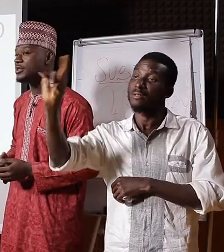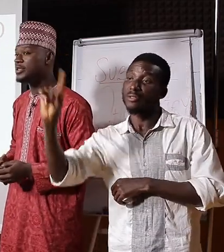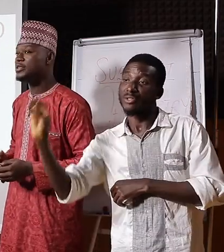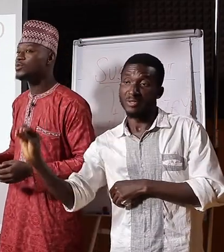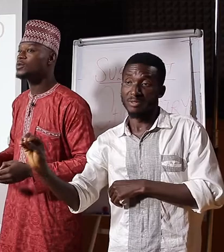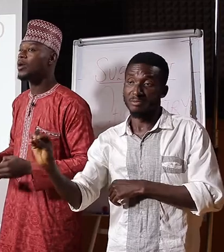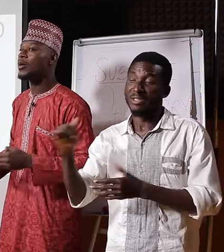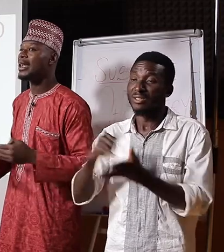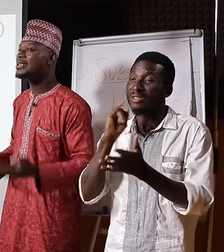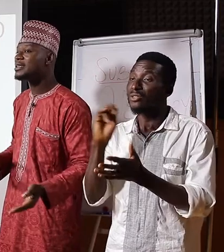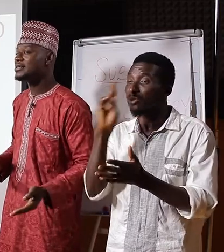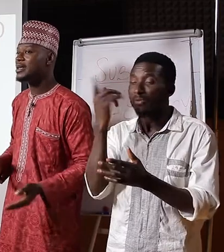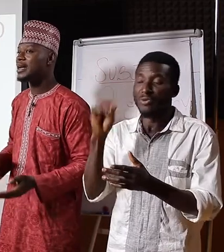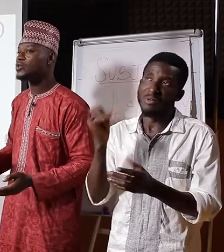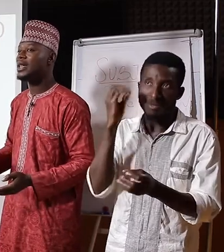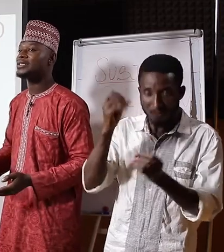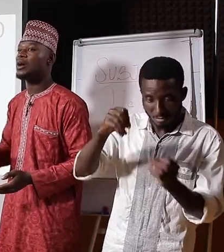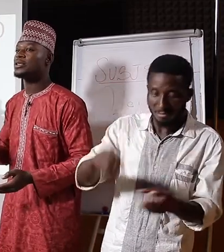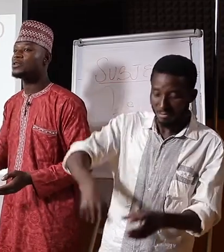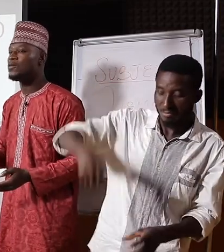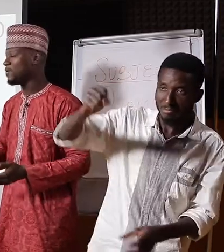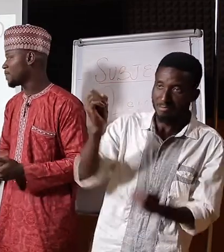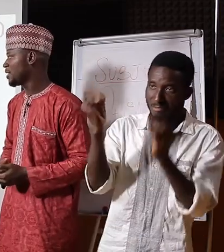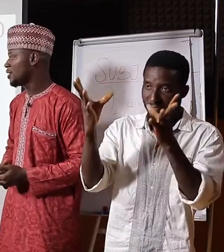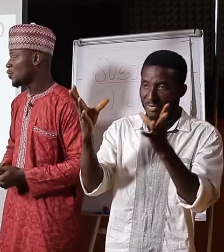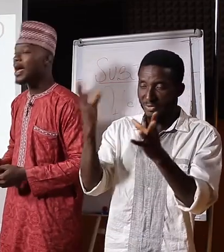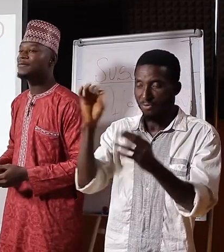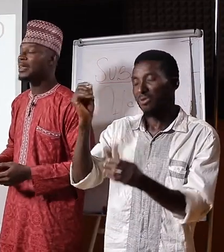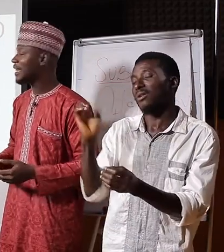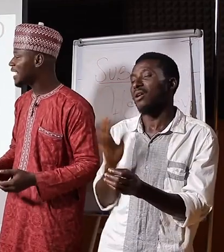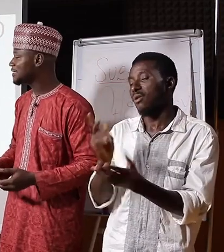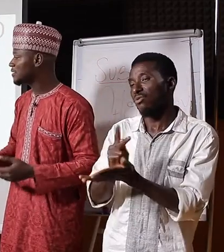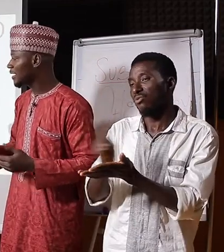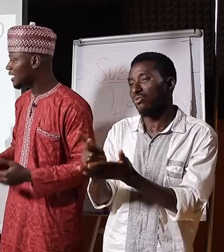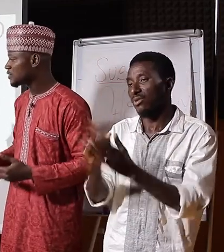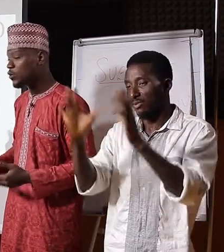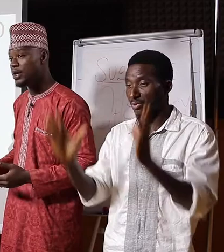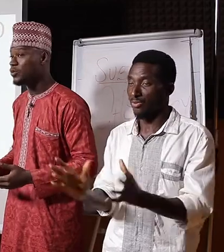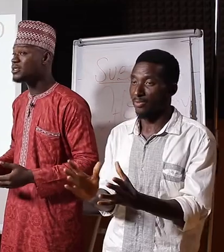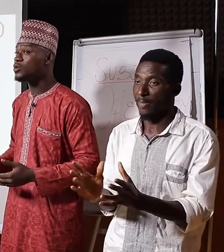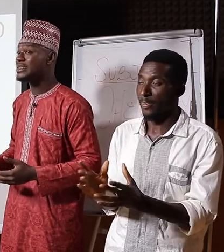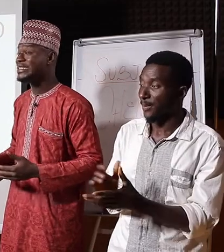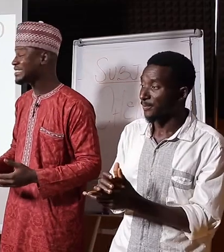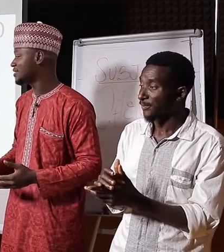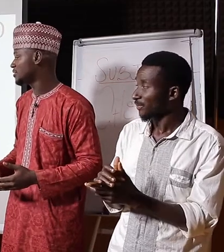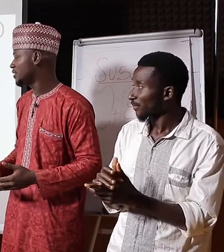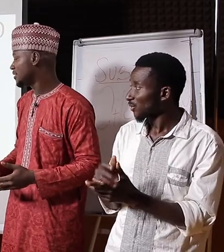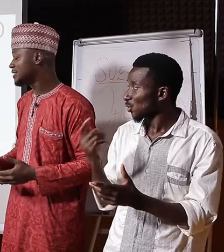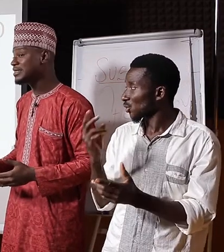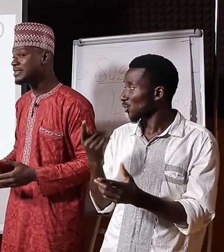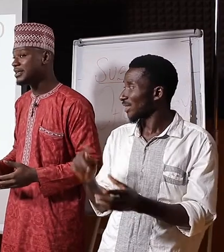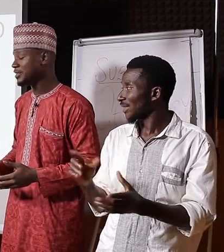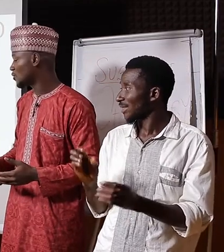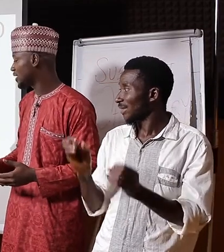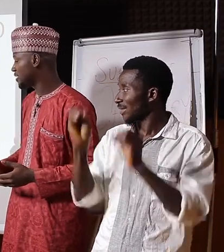This kerosene is used for our lanterns as well as our stove. We have the light gas oil, which is called the diesel.